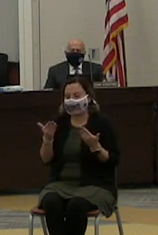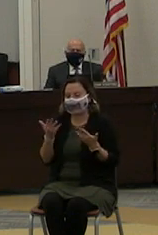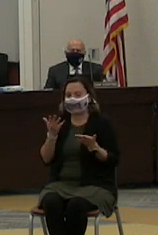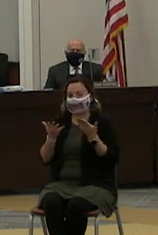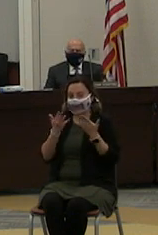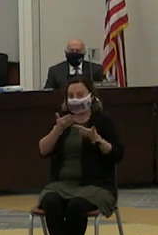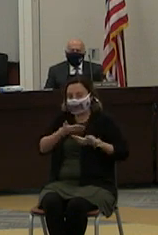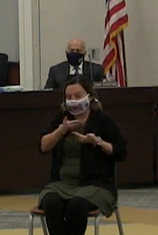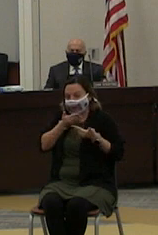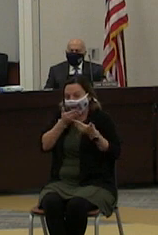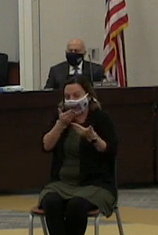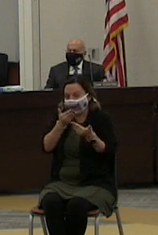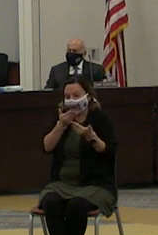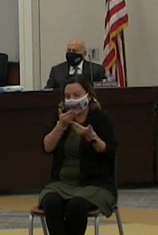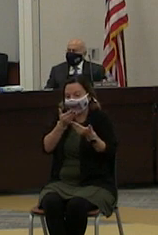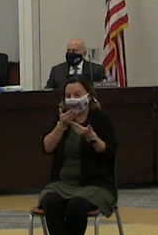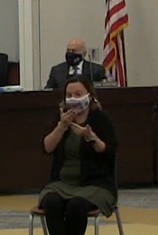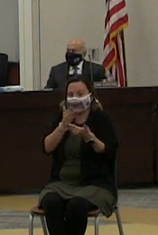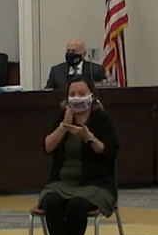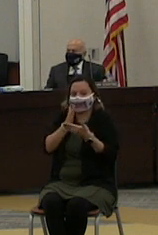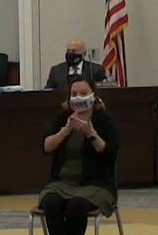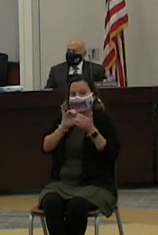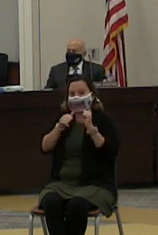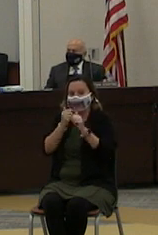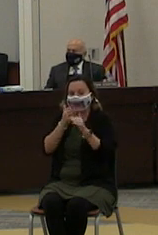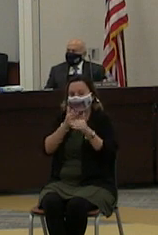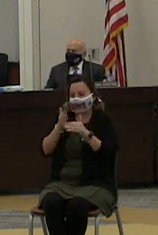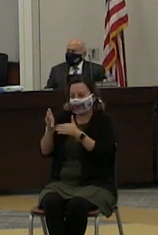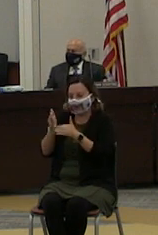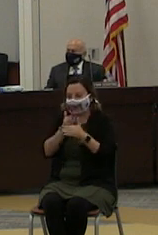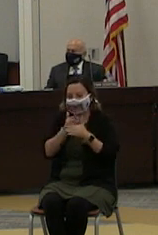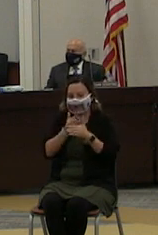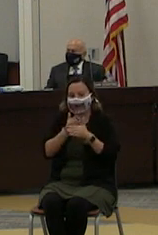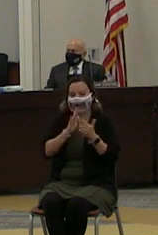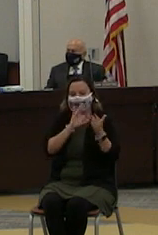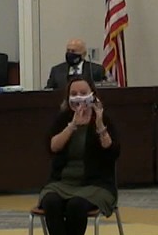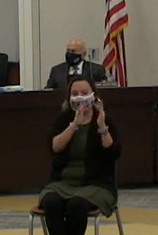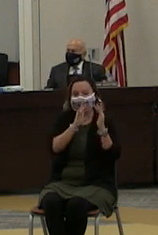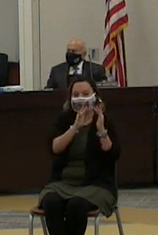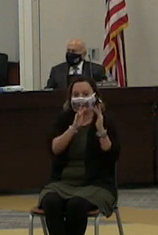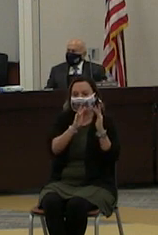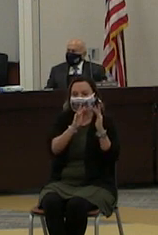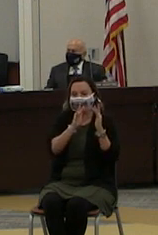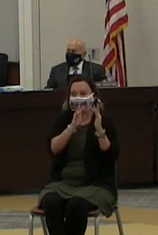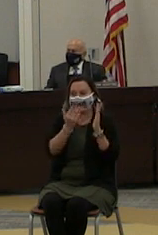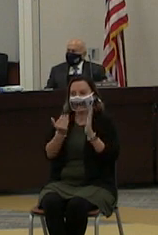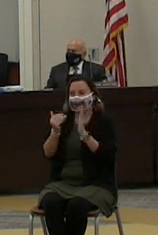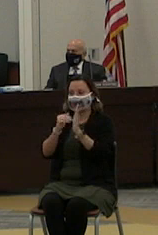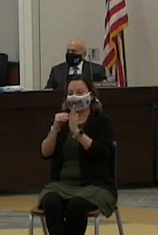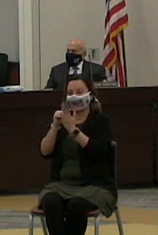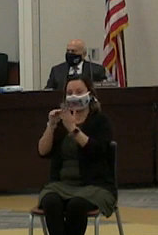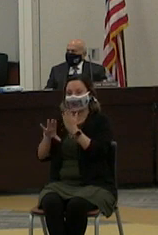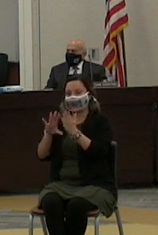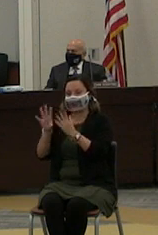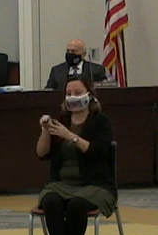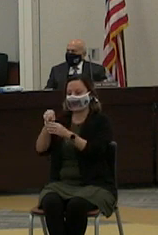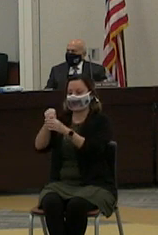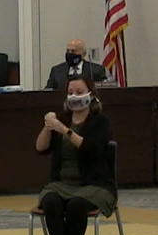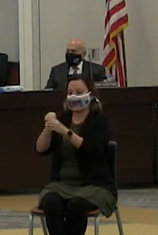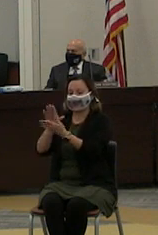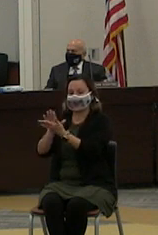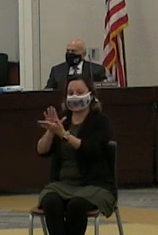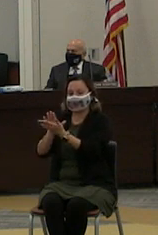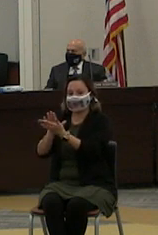least offer some kind of measurement of how a virtual academy students are performing against the students with in-person